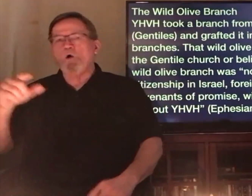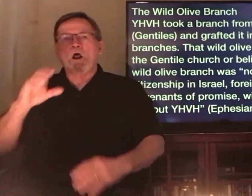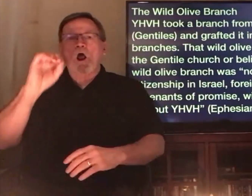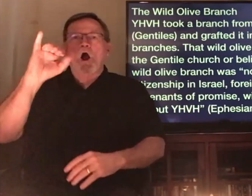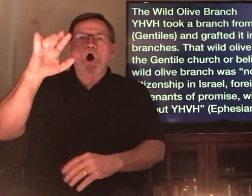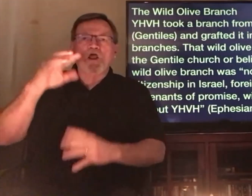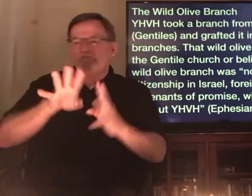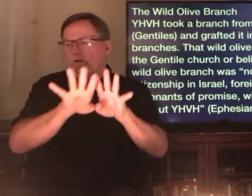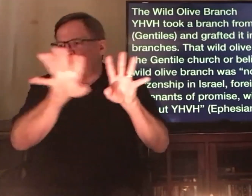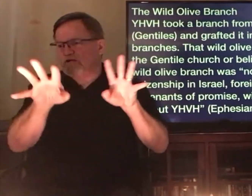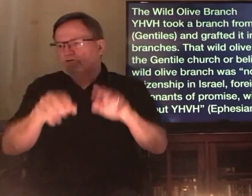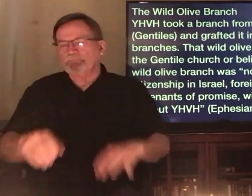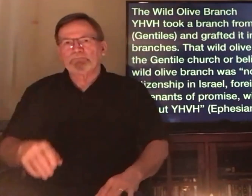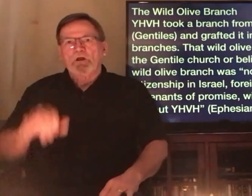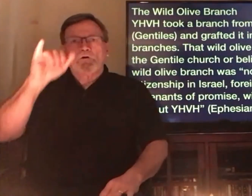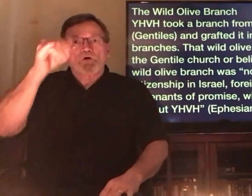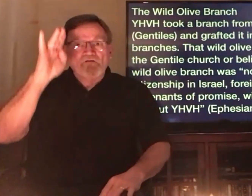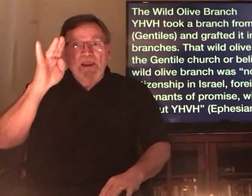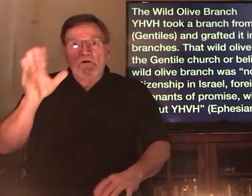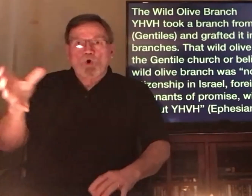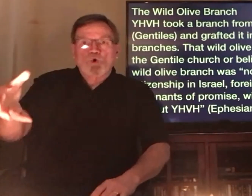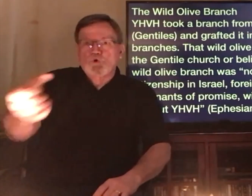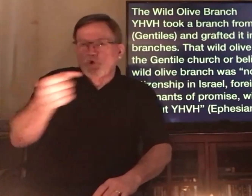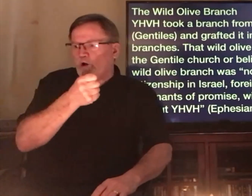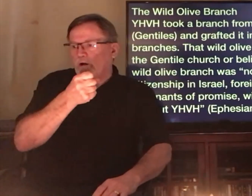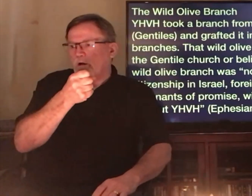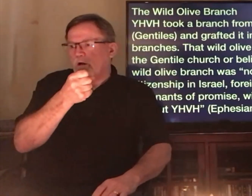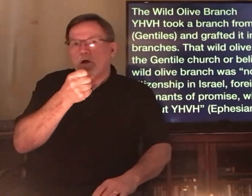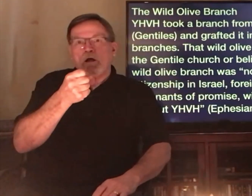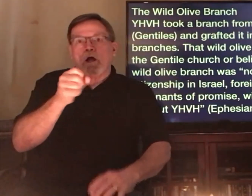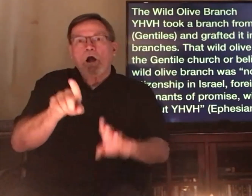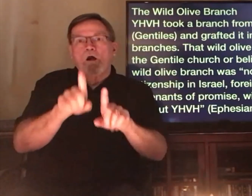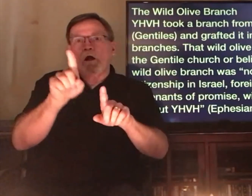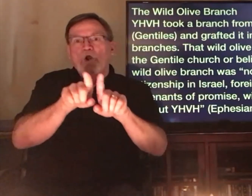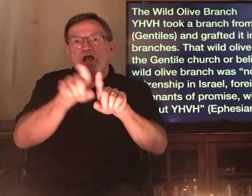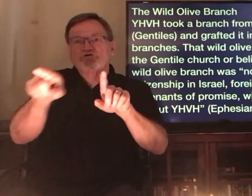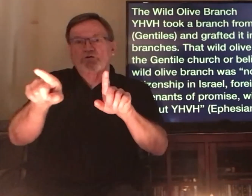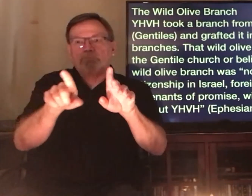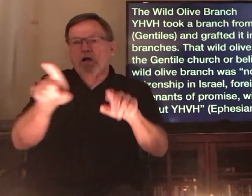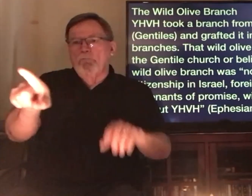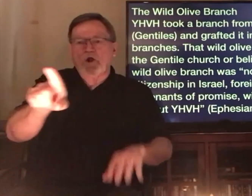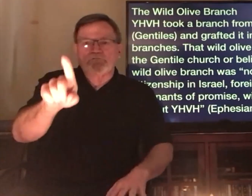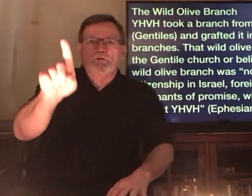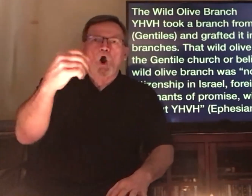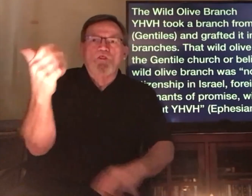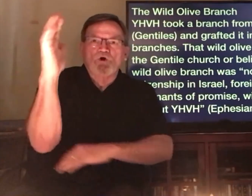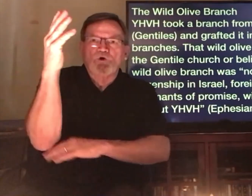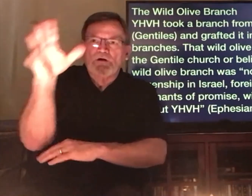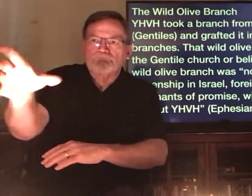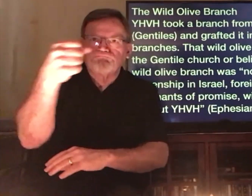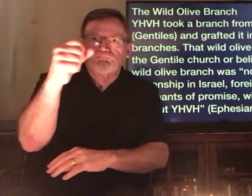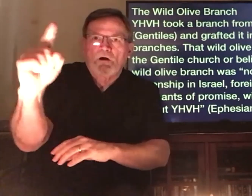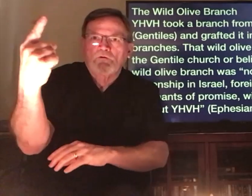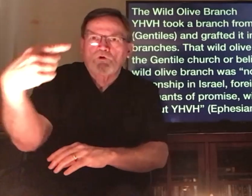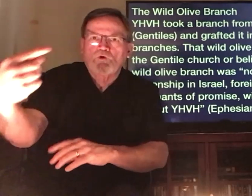the games and eat the cake, but the boy in that room